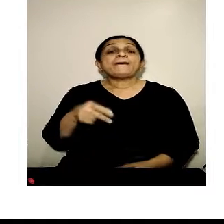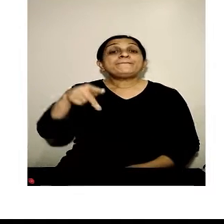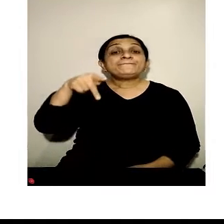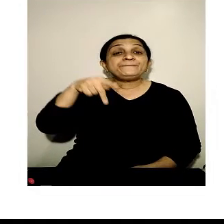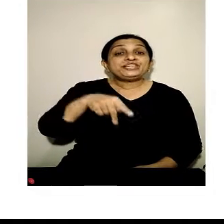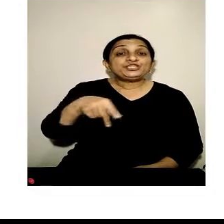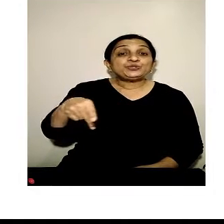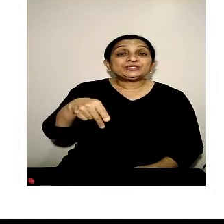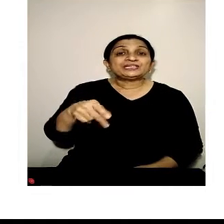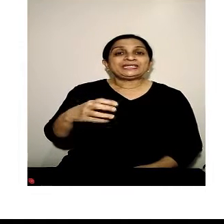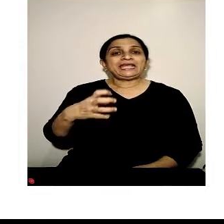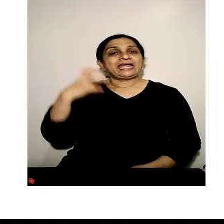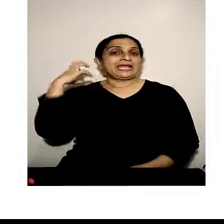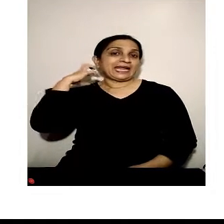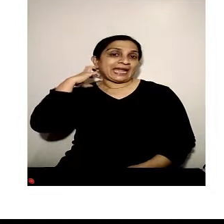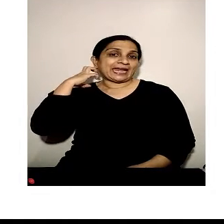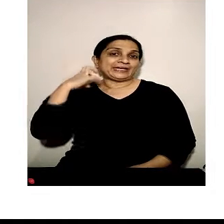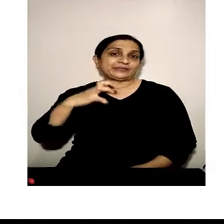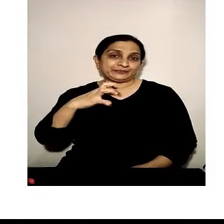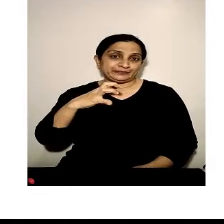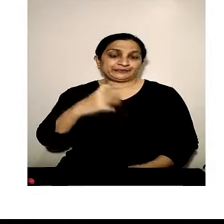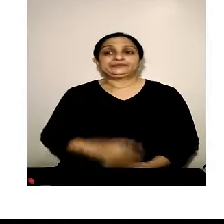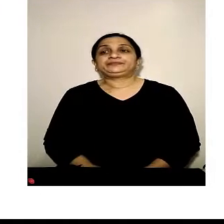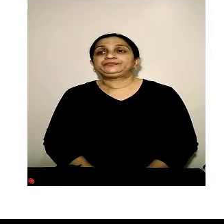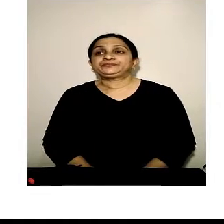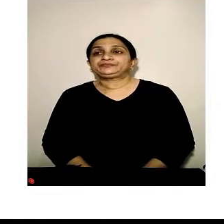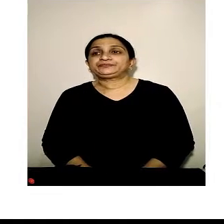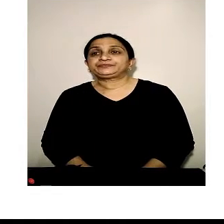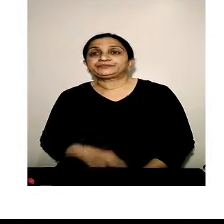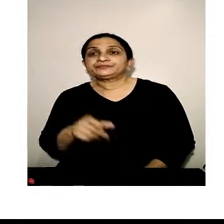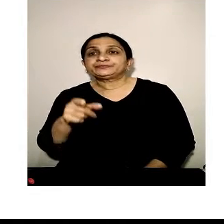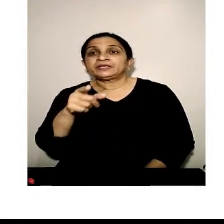the pituitary gland.